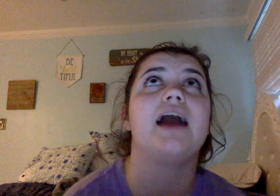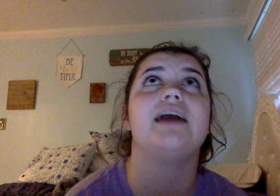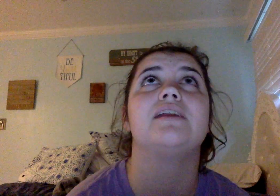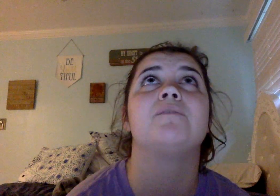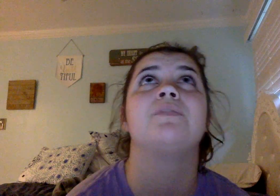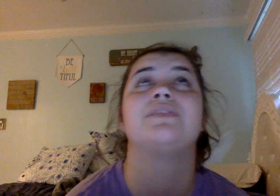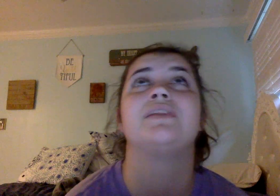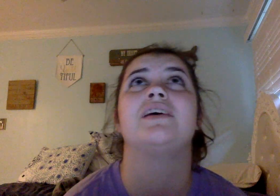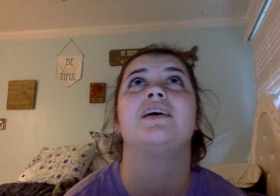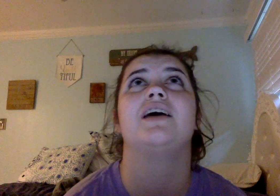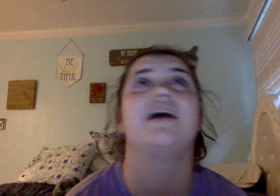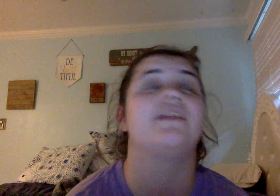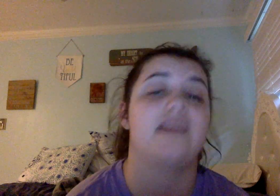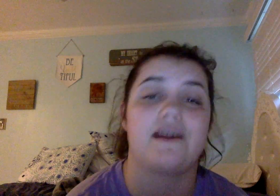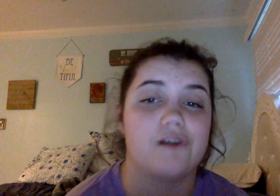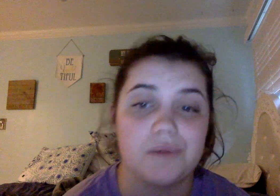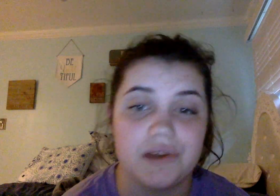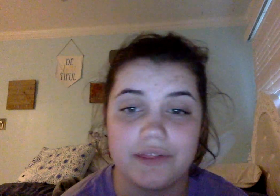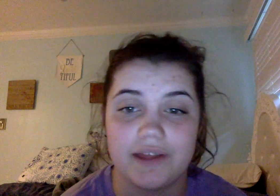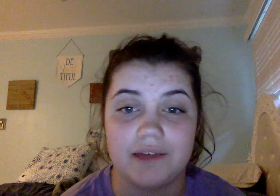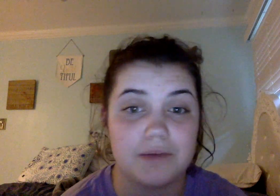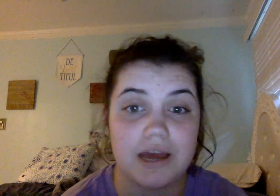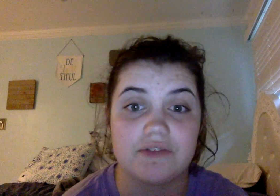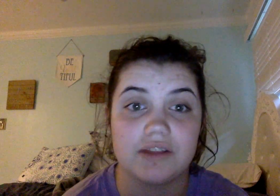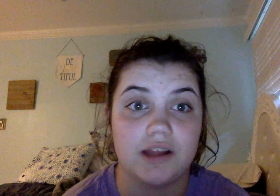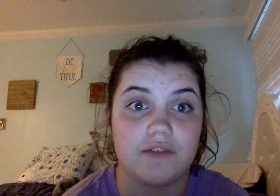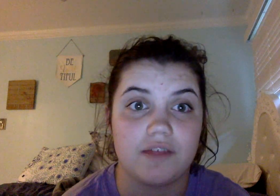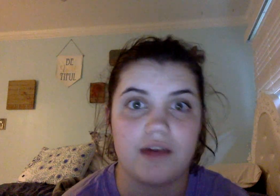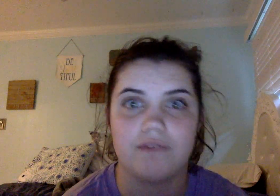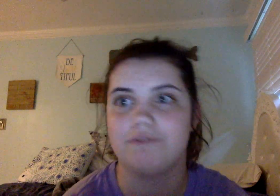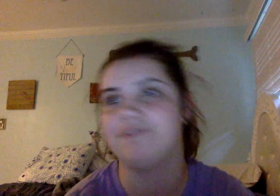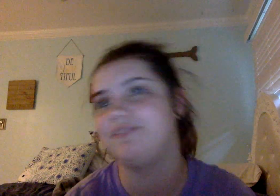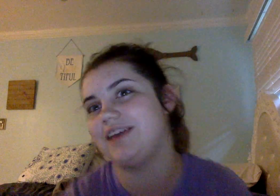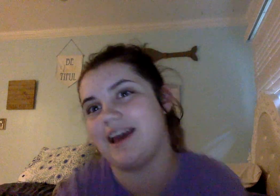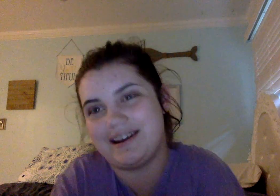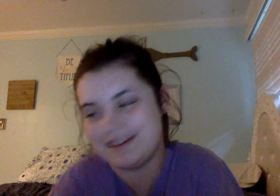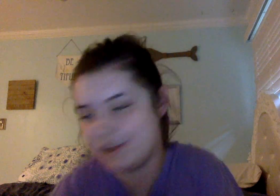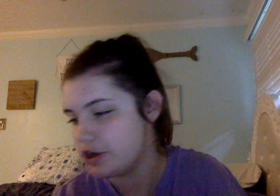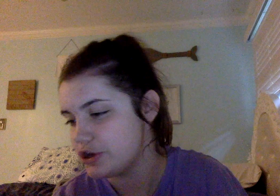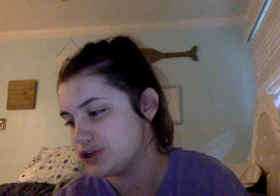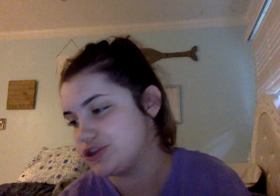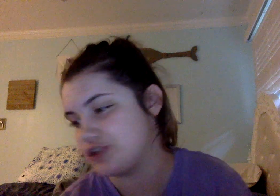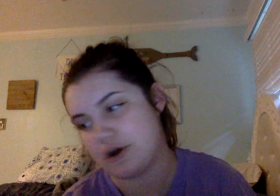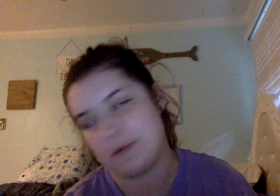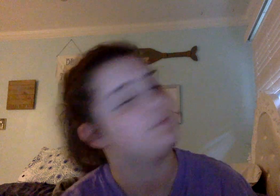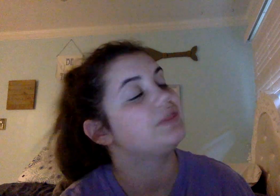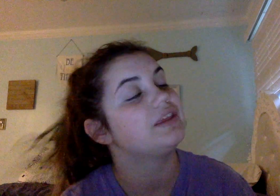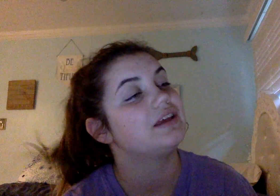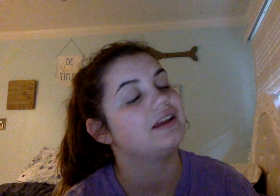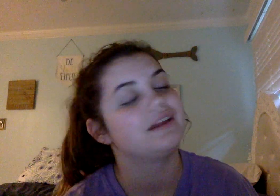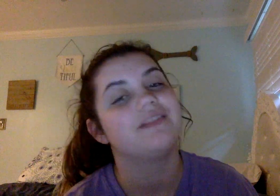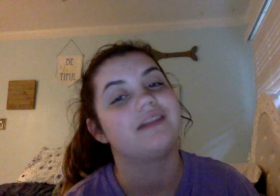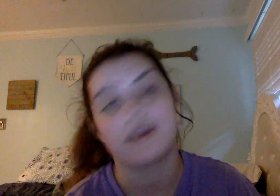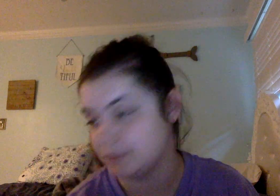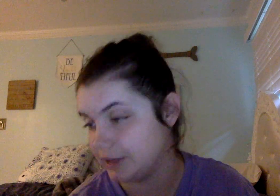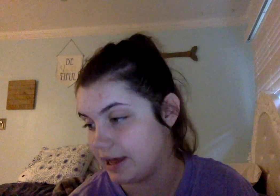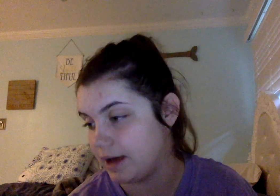9. And then I don't know beyond that. I haven't lived then yet. So that is really